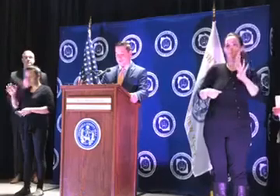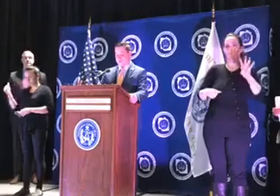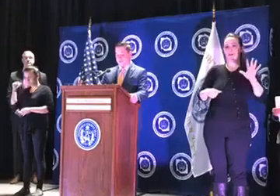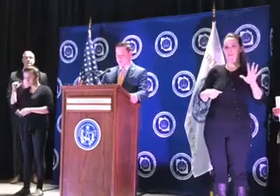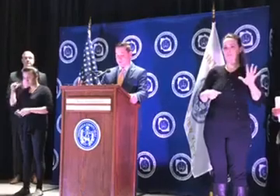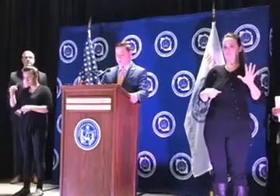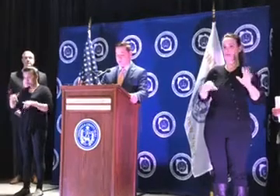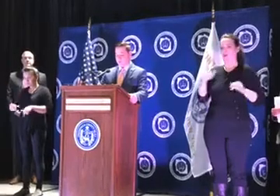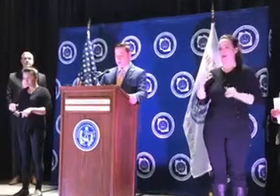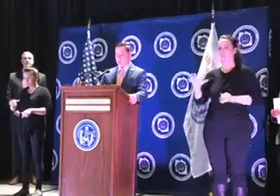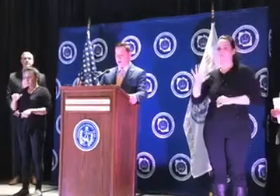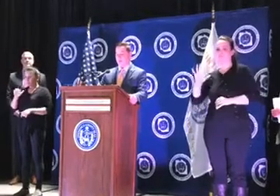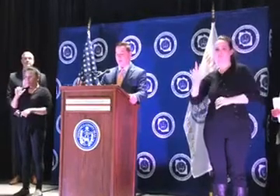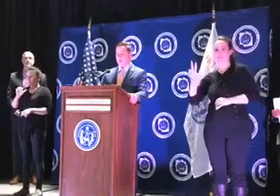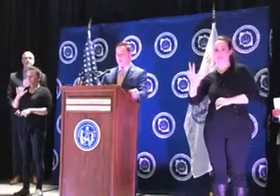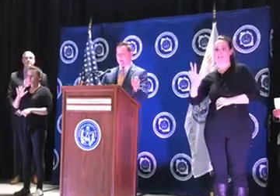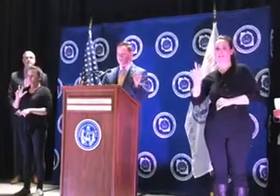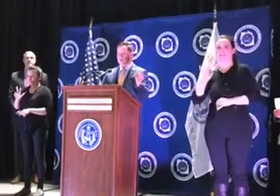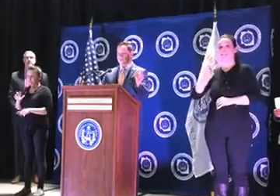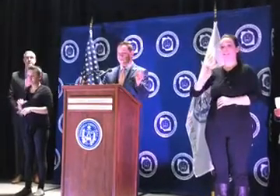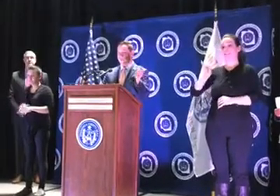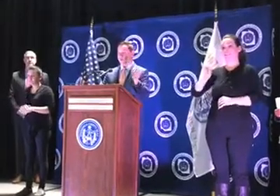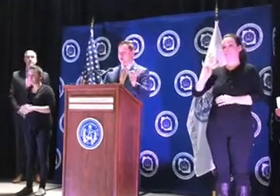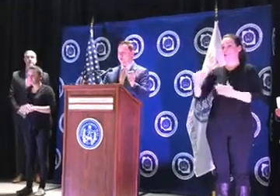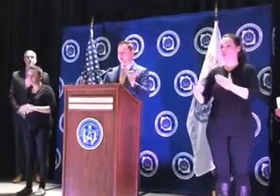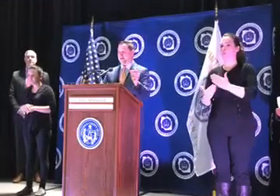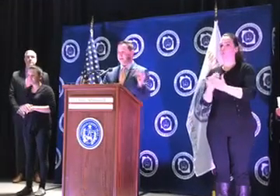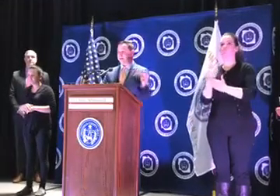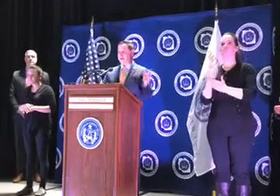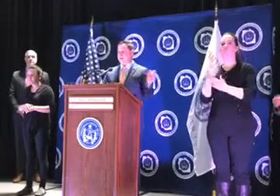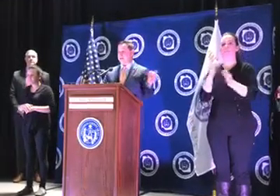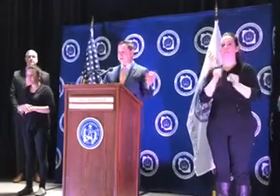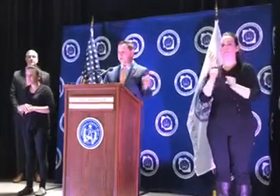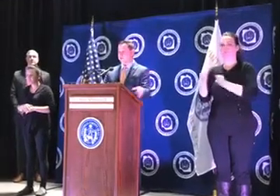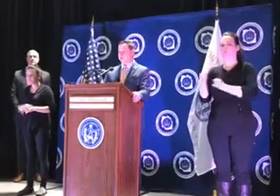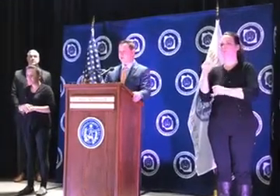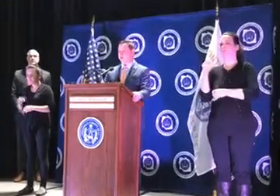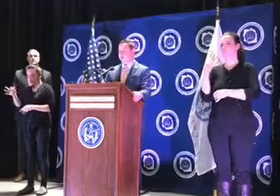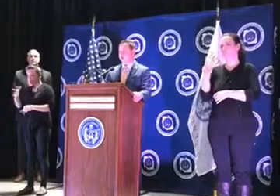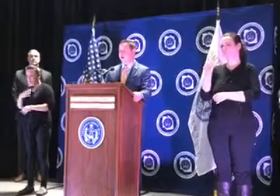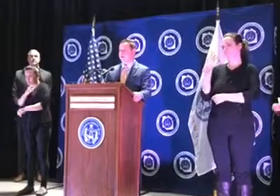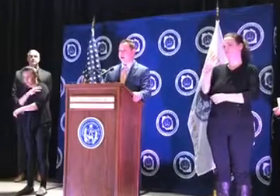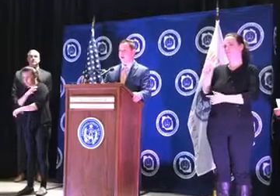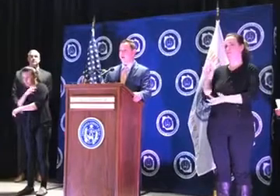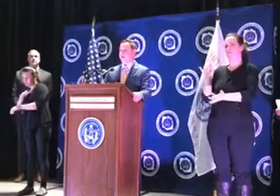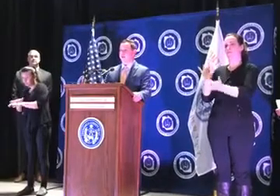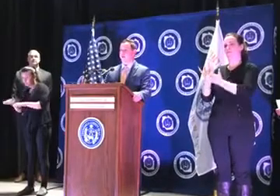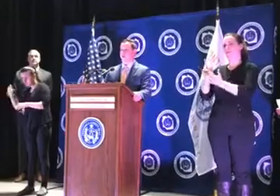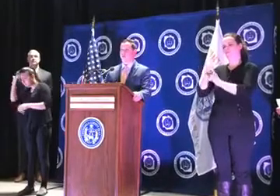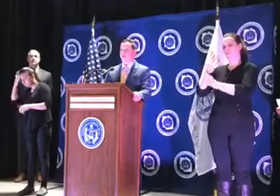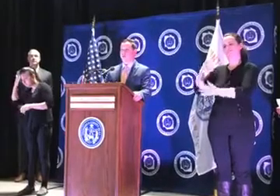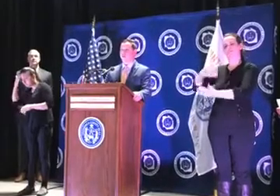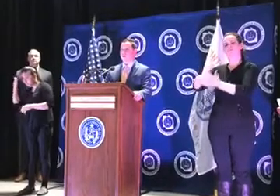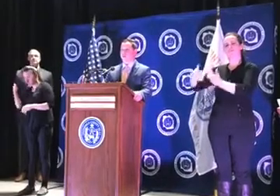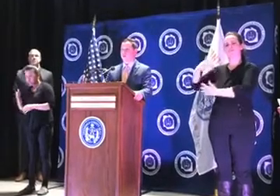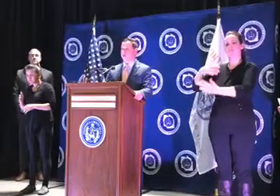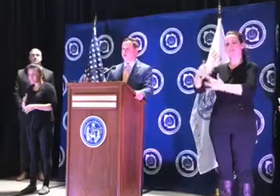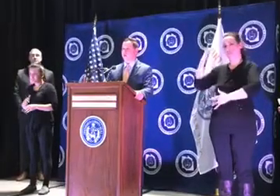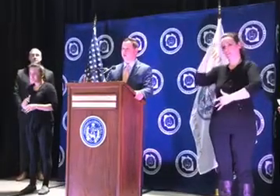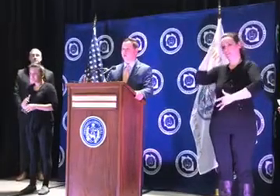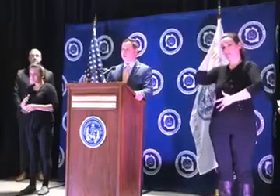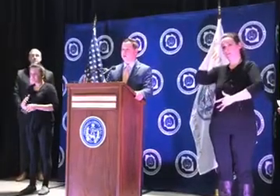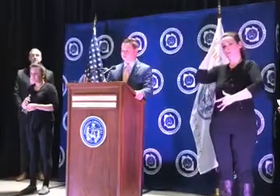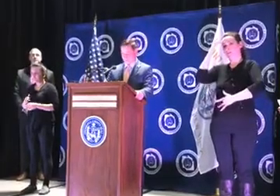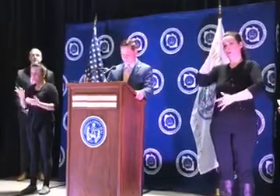7 of the new cases are individual cases. 1 is a contact case, which is a case that an individual was under